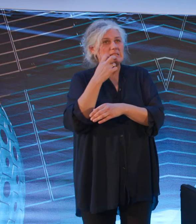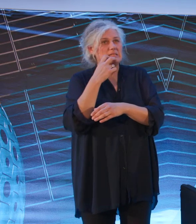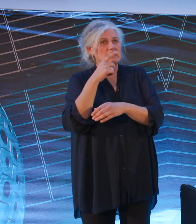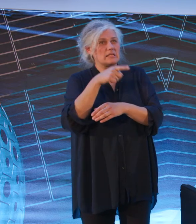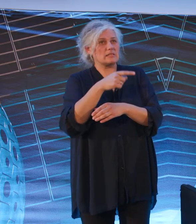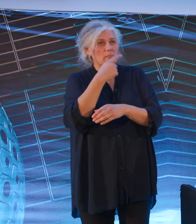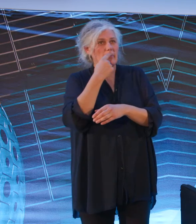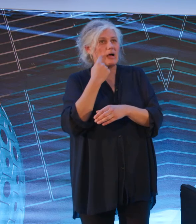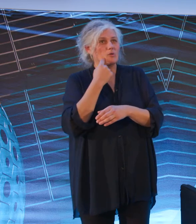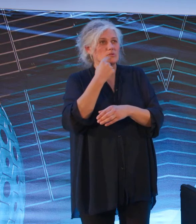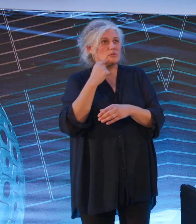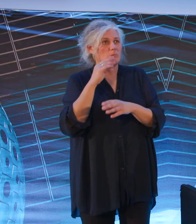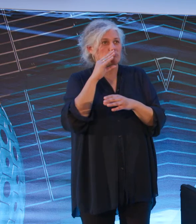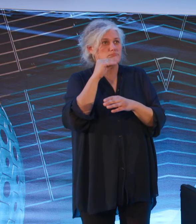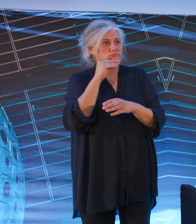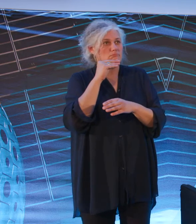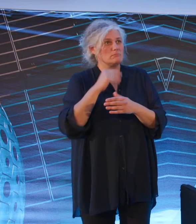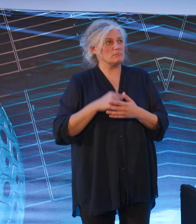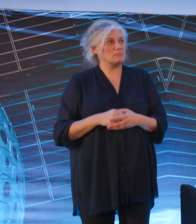mouth snaps shut.